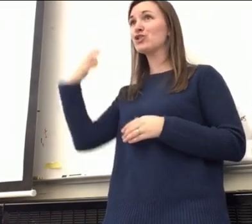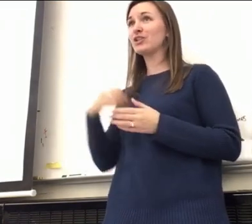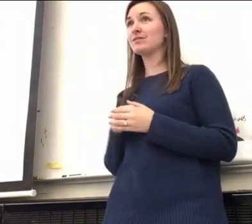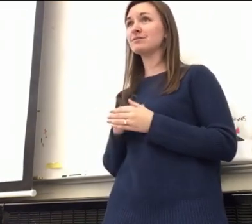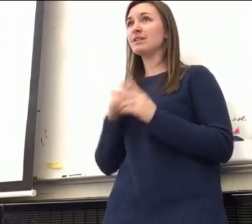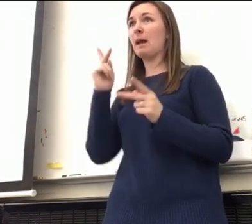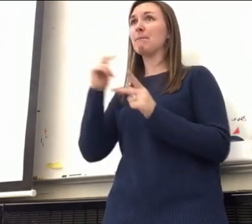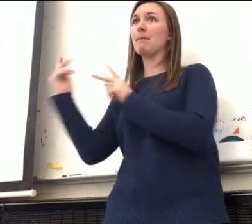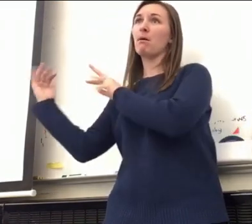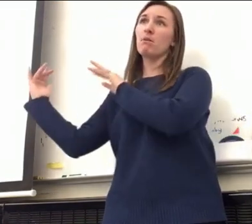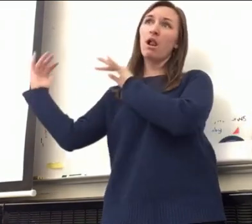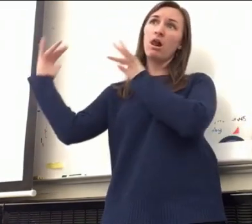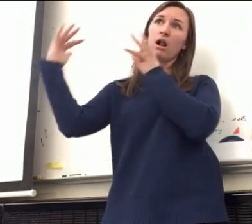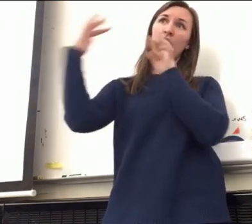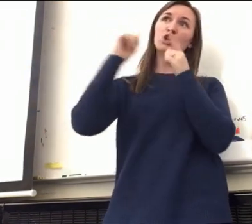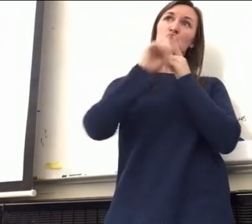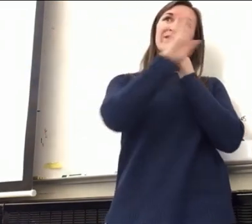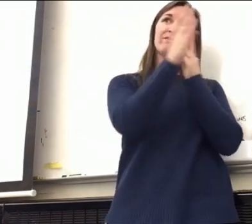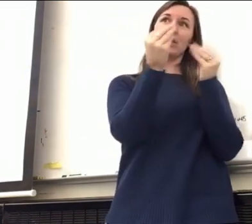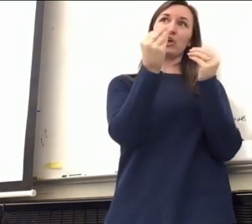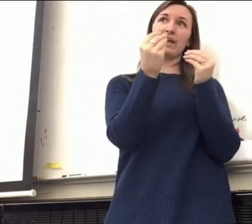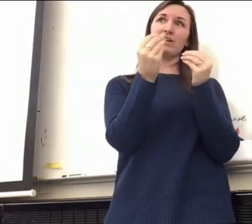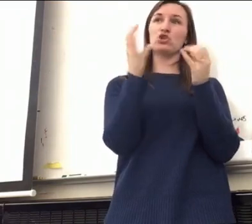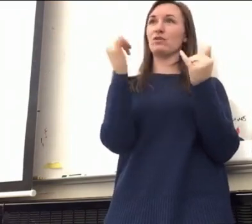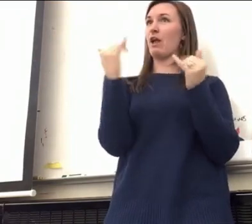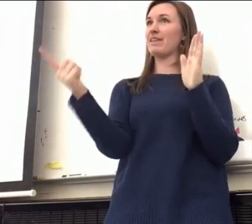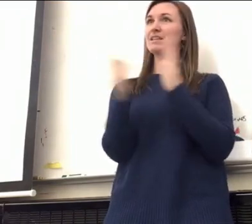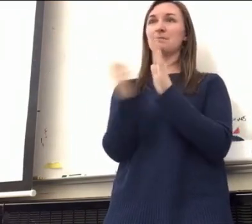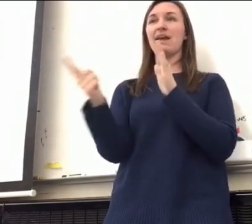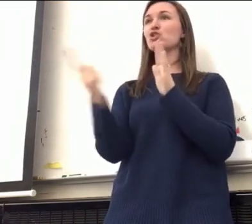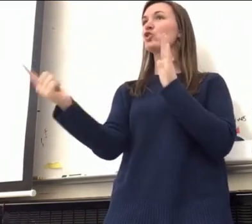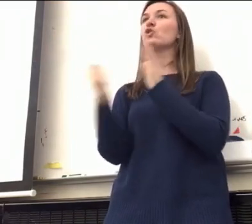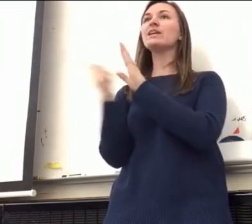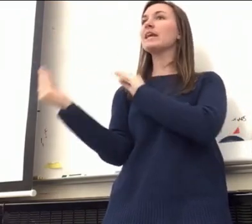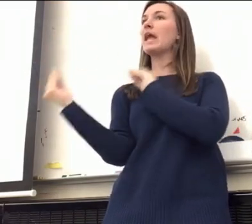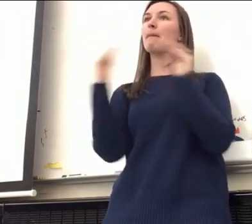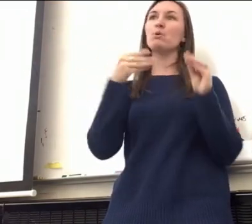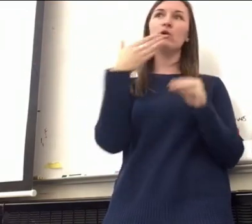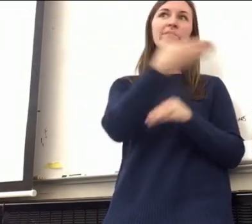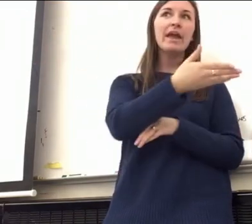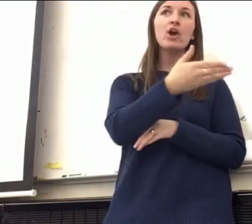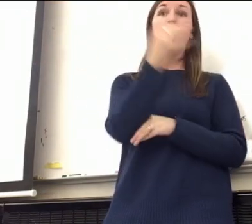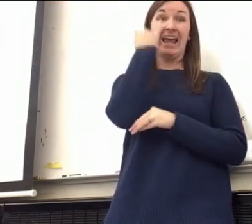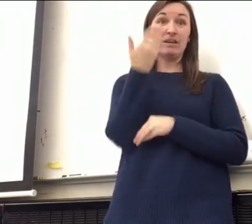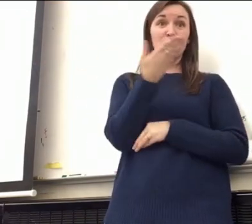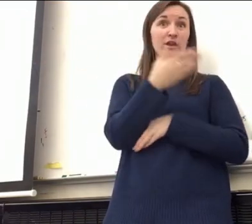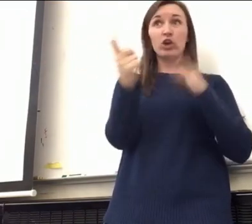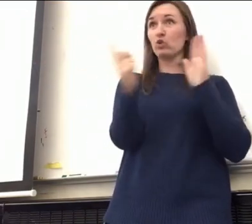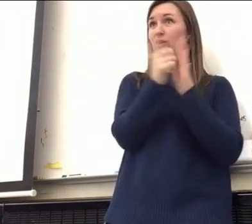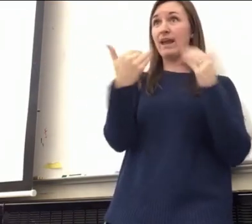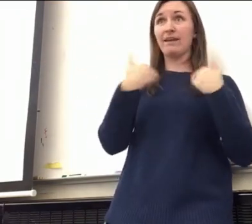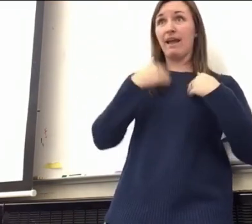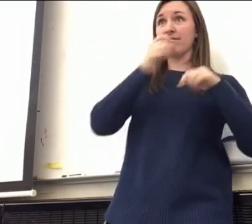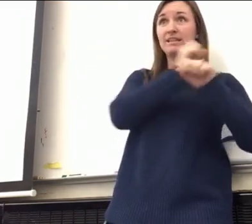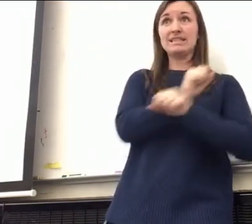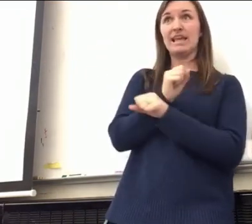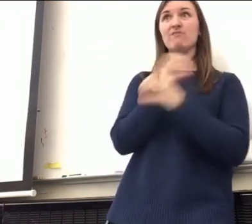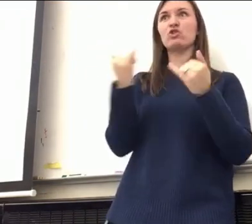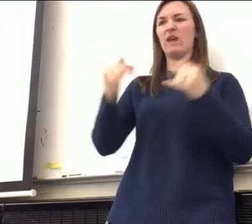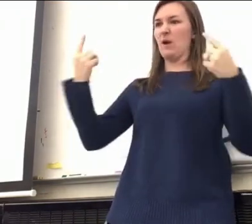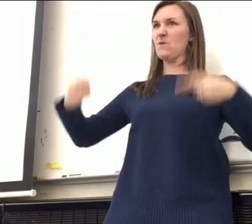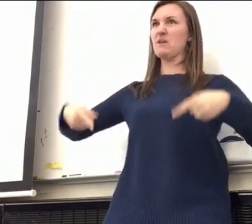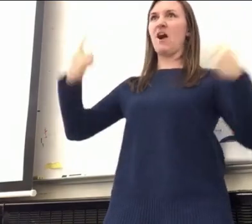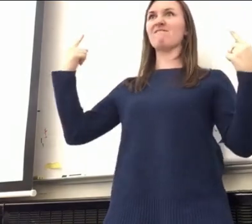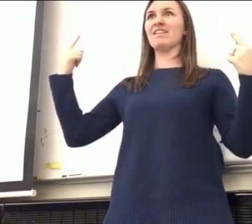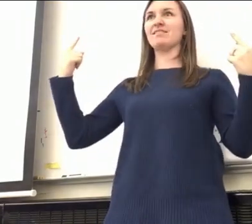Immigration. Now you have immigration that's banned. So you can't move there, you can't have slaves there, and now we're going to have conflict. Stephen Austin